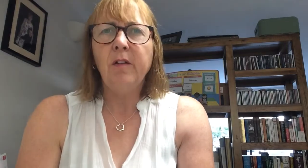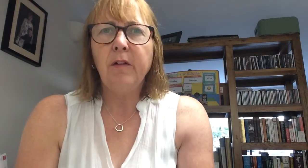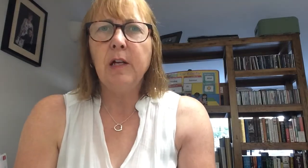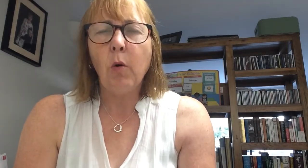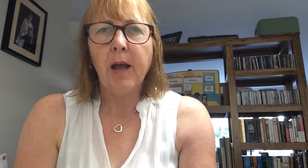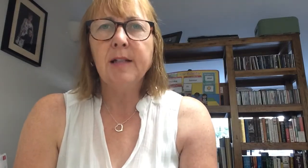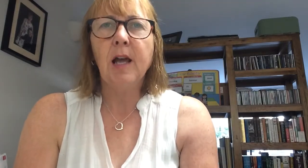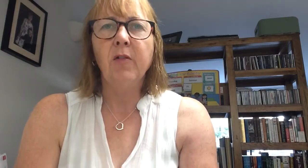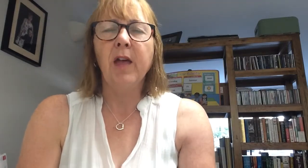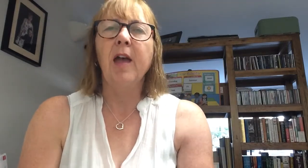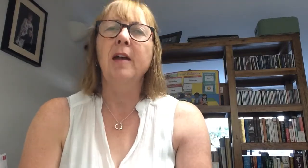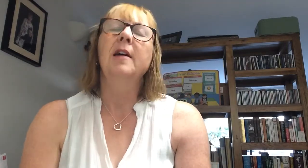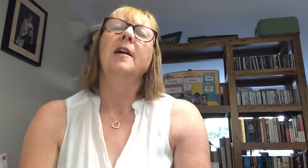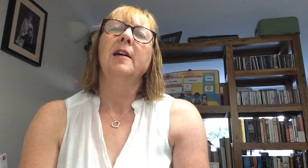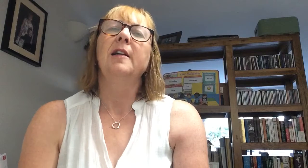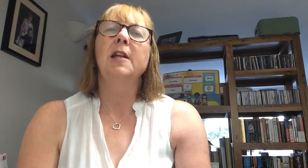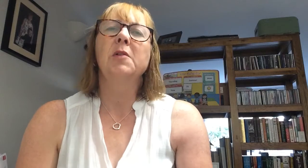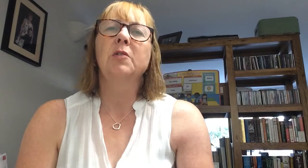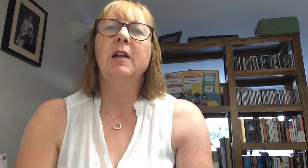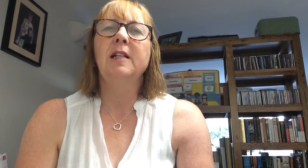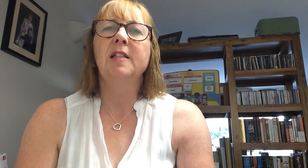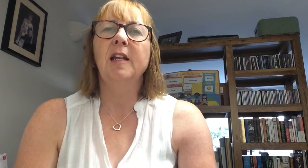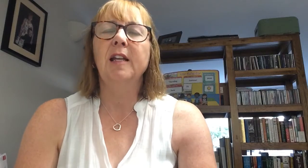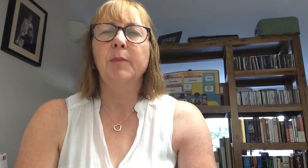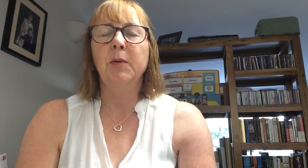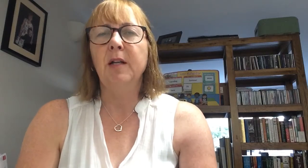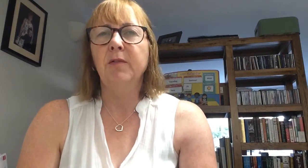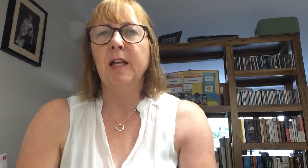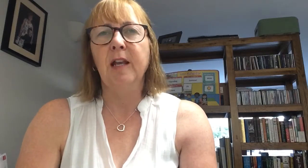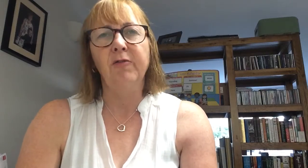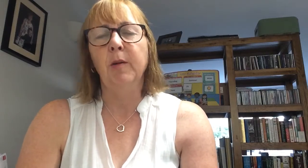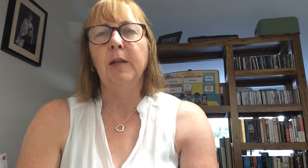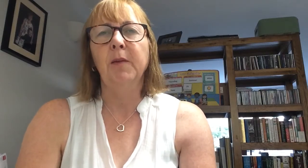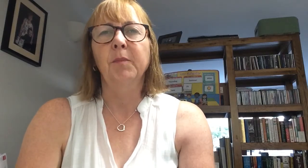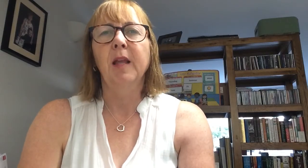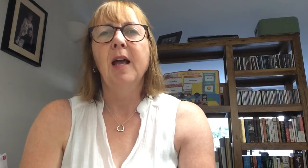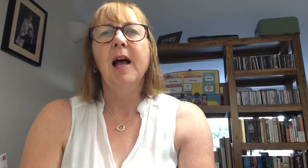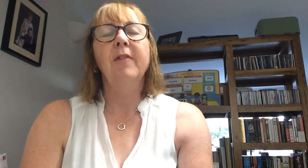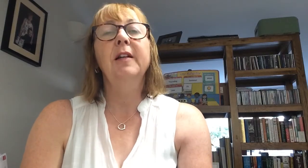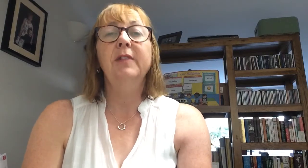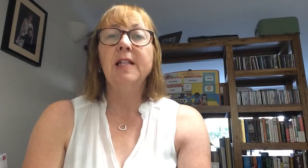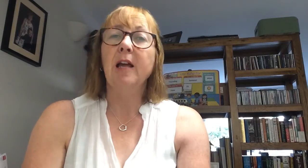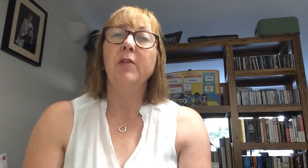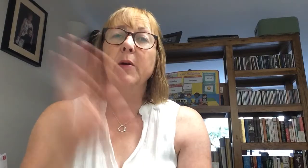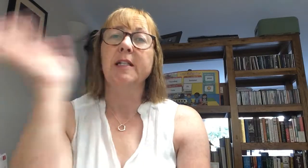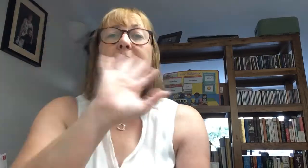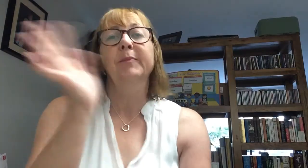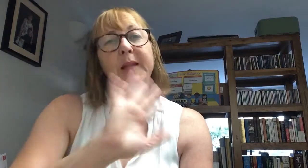very quiet out there. And I know it's really sunny, but we love to hear from you. Have a lovely day, everybody.